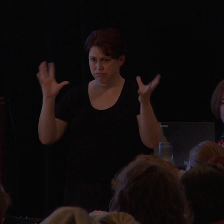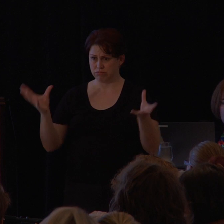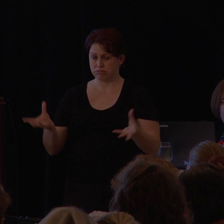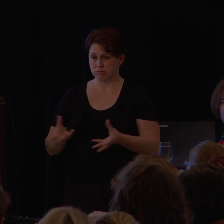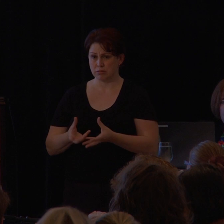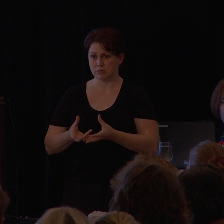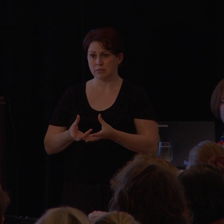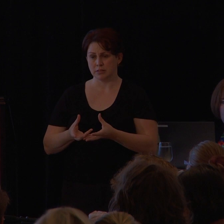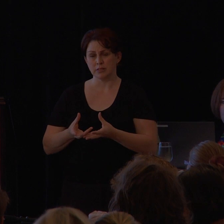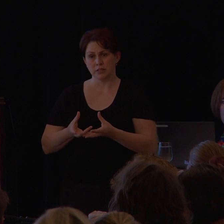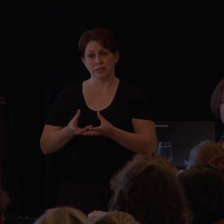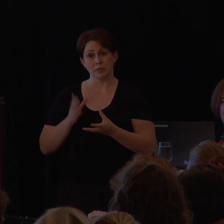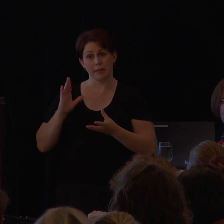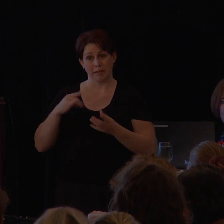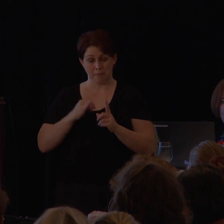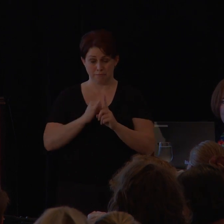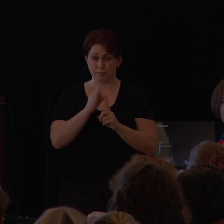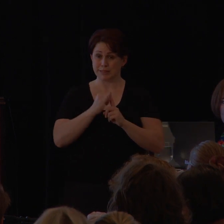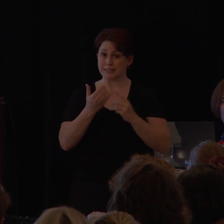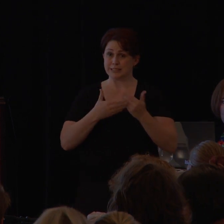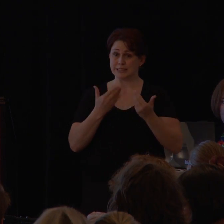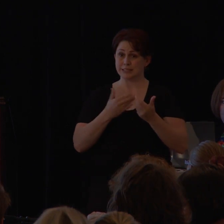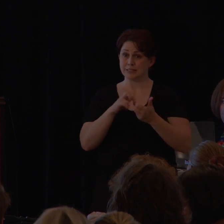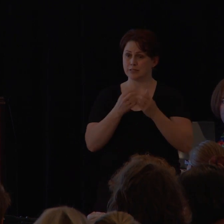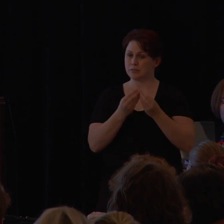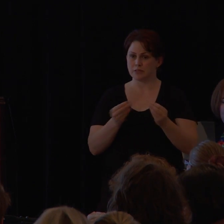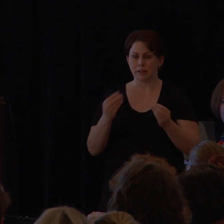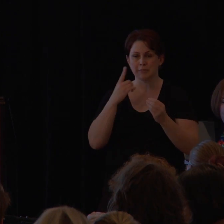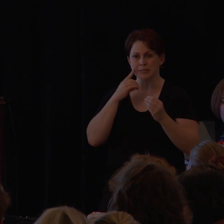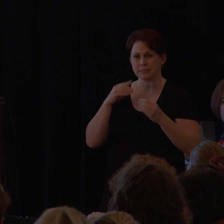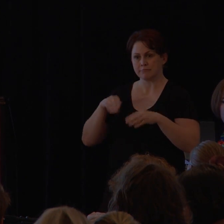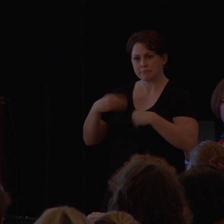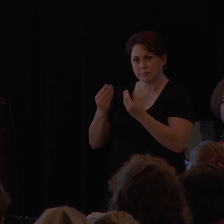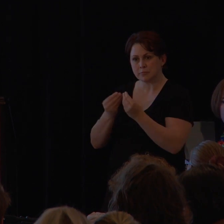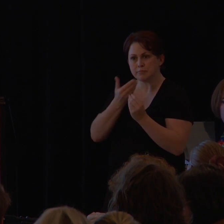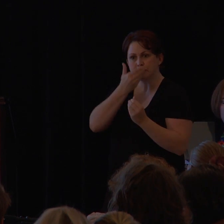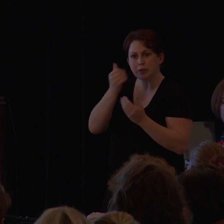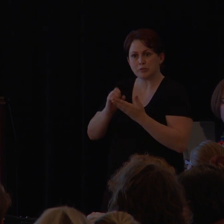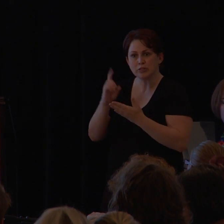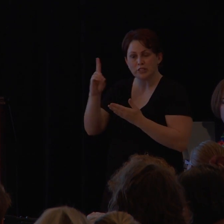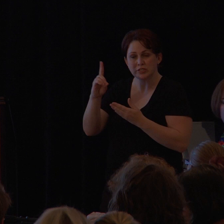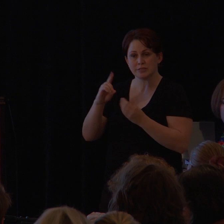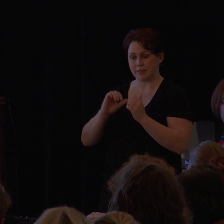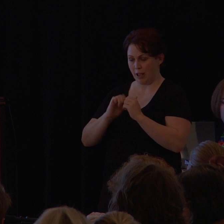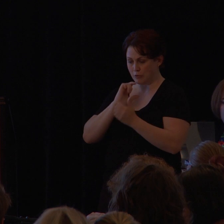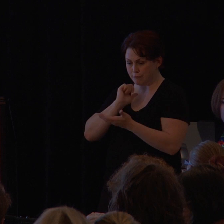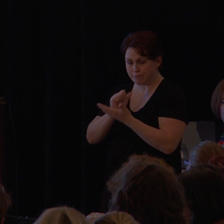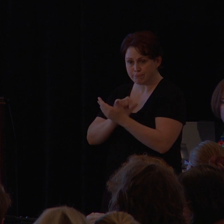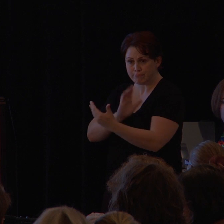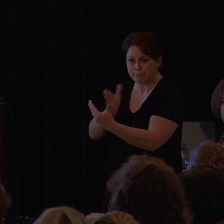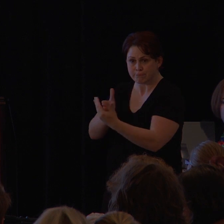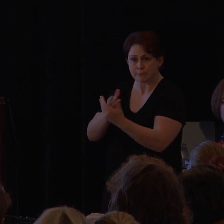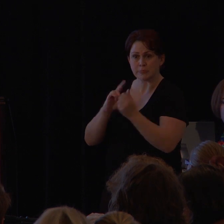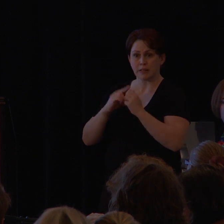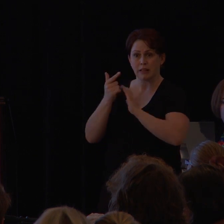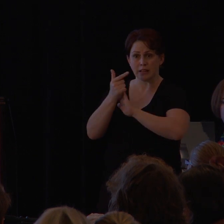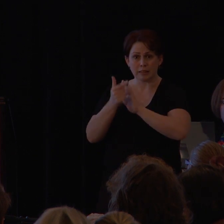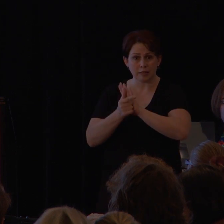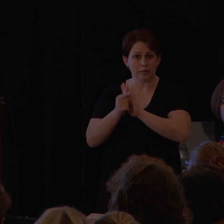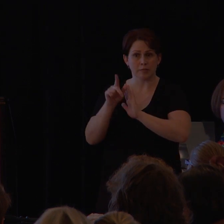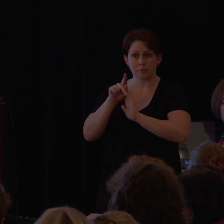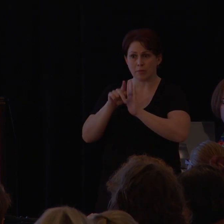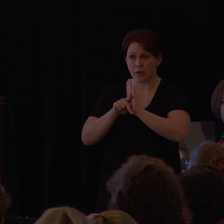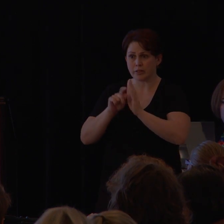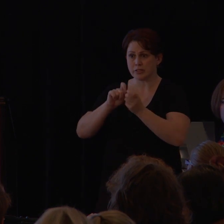to proceed on many fronts. You need to have better education, you need to have better intervention, you need to have legal and policy changes, but you need